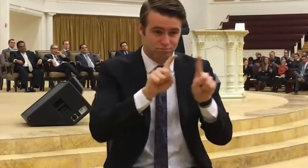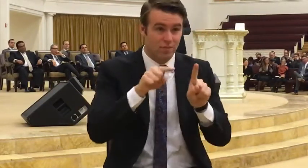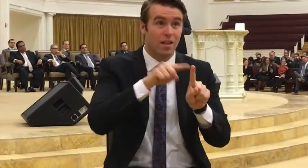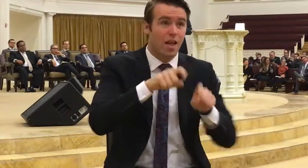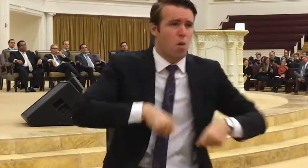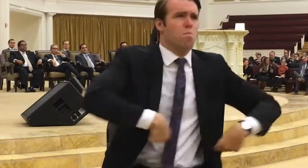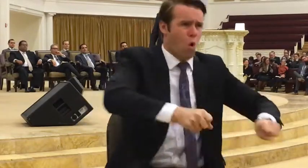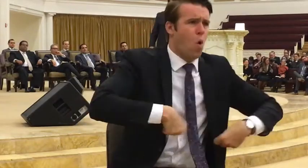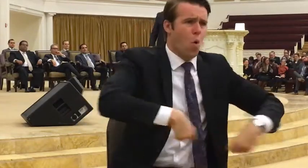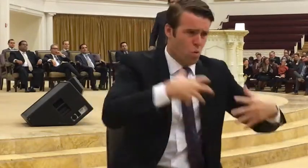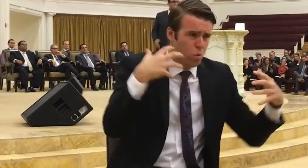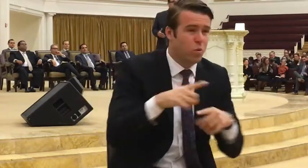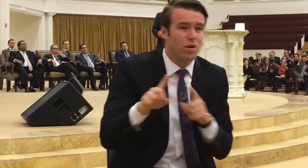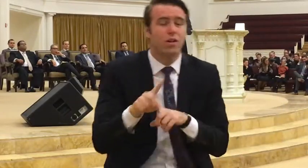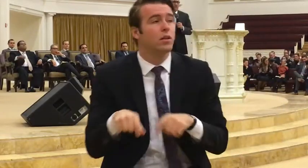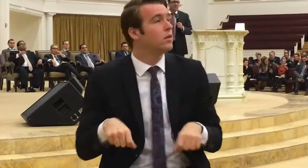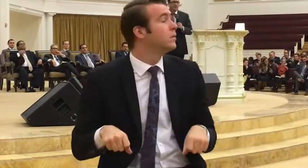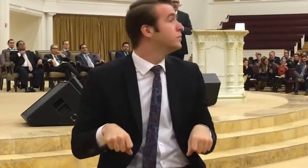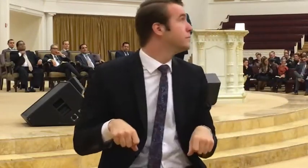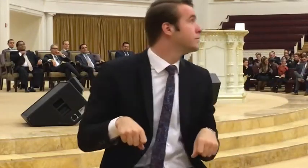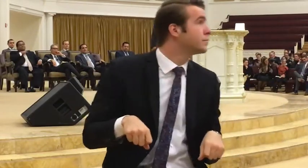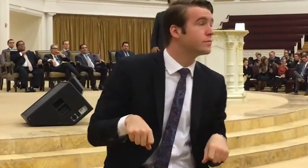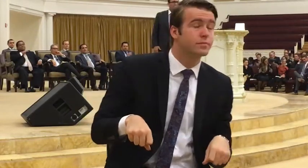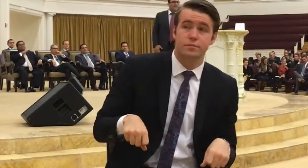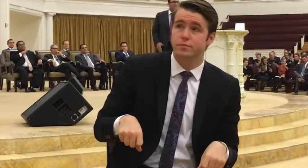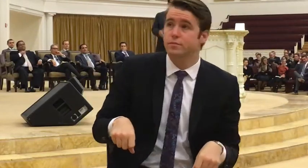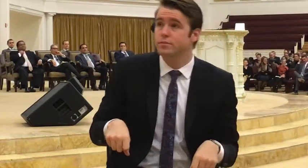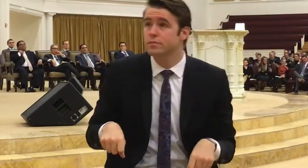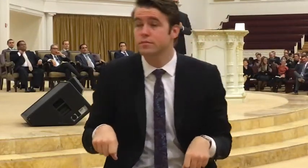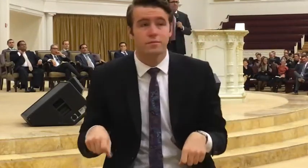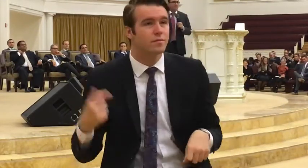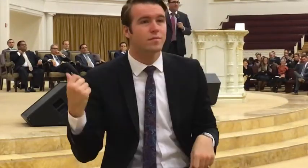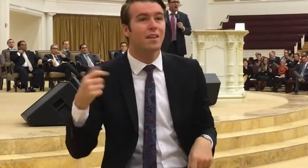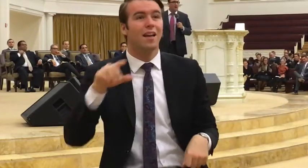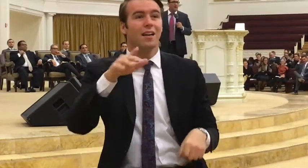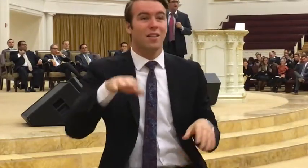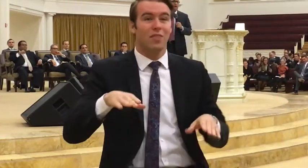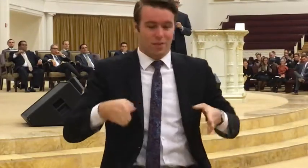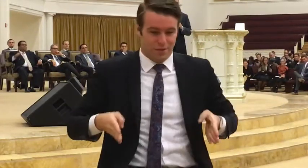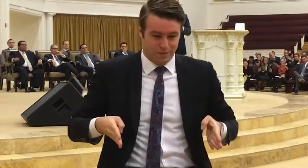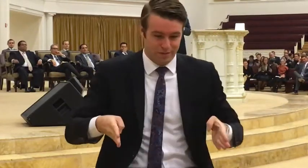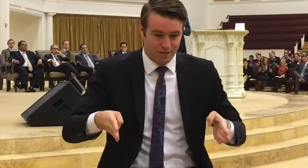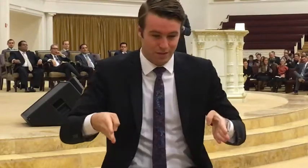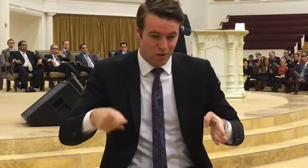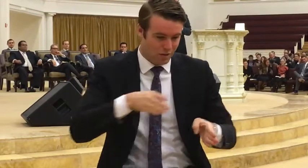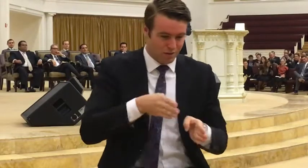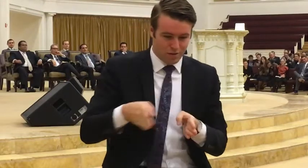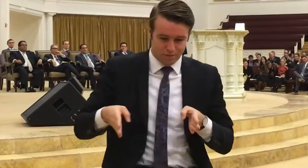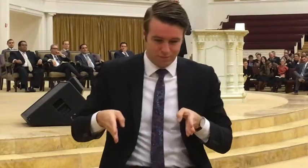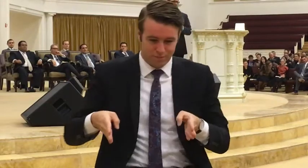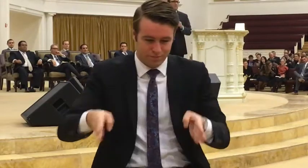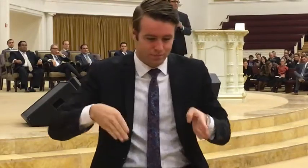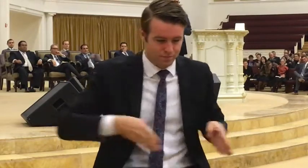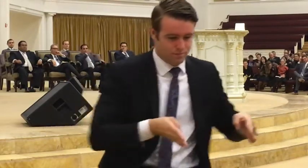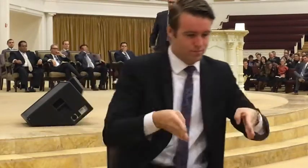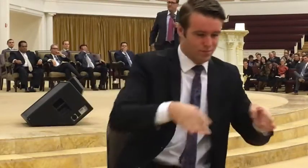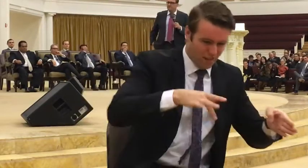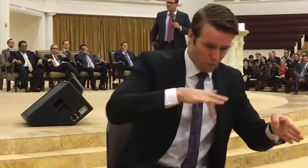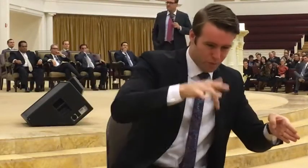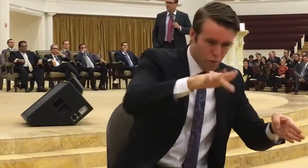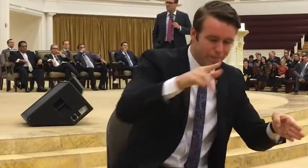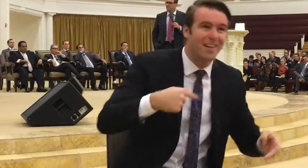yard. And you look over, and he's leaving like gaps in the yard, and you got to go back and fix it. That ain't no fun,